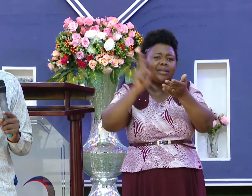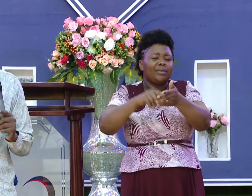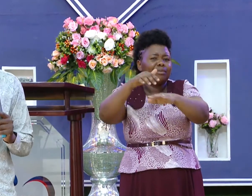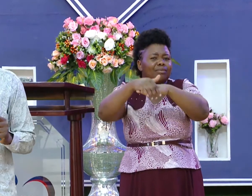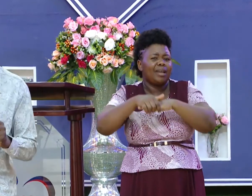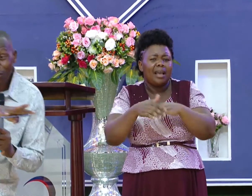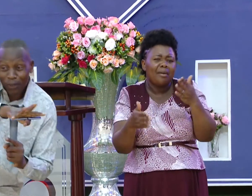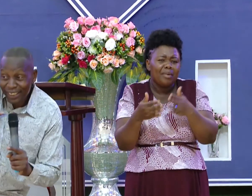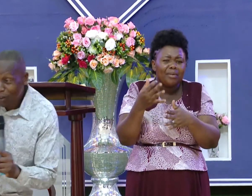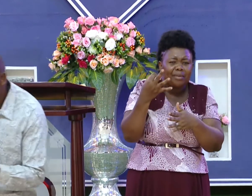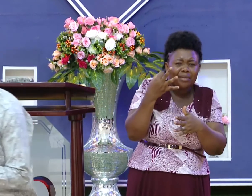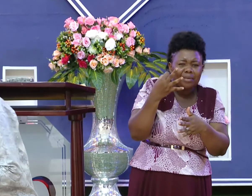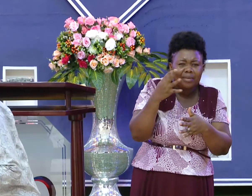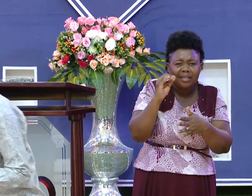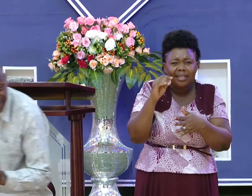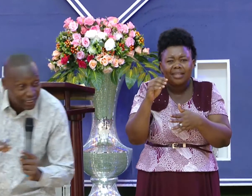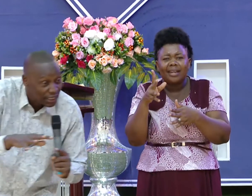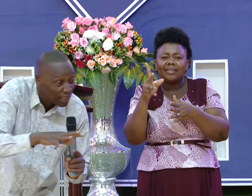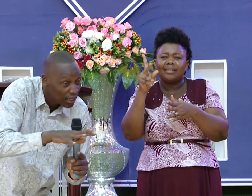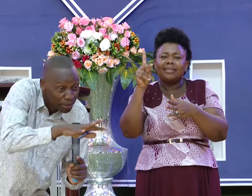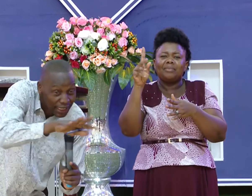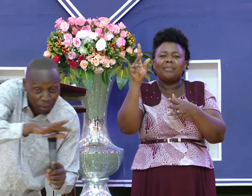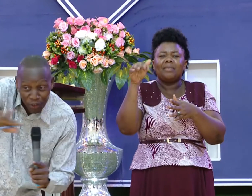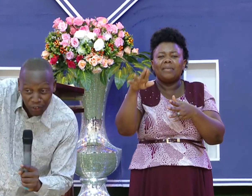300,000. But mine.